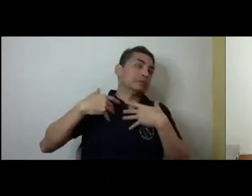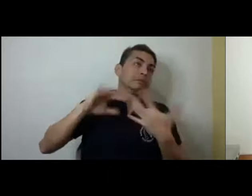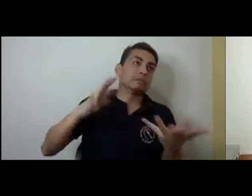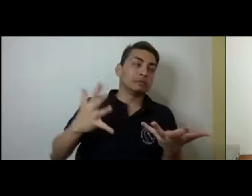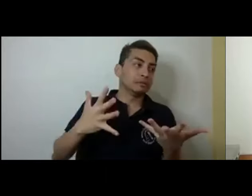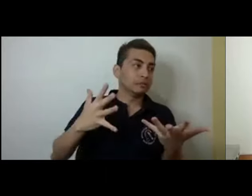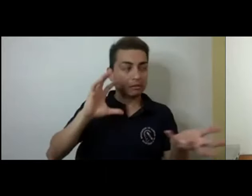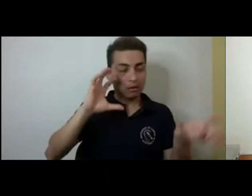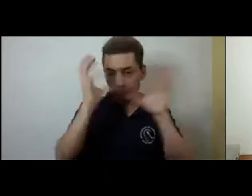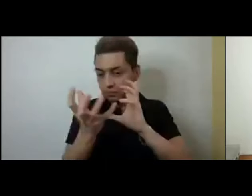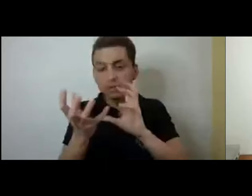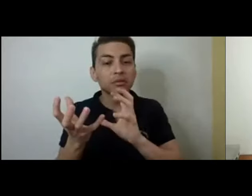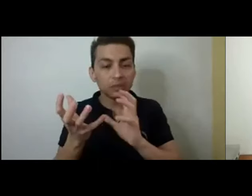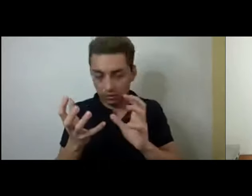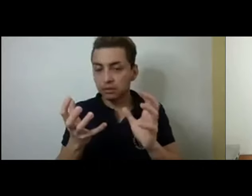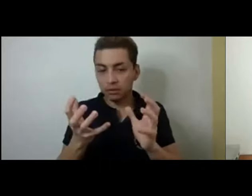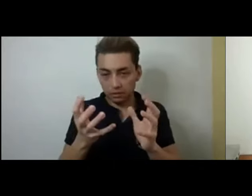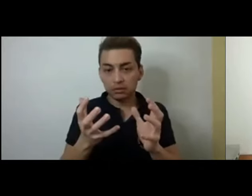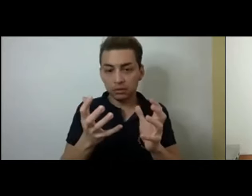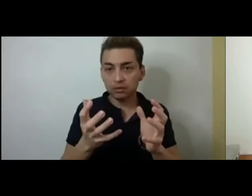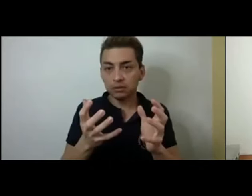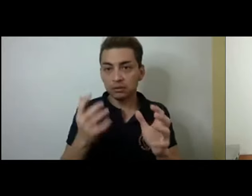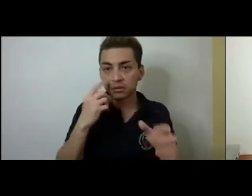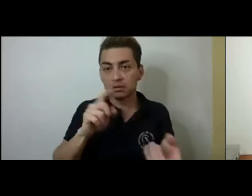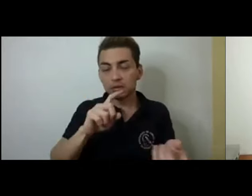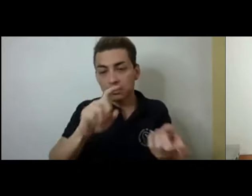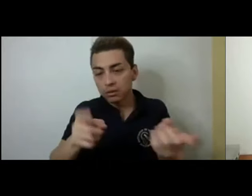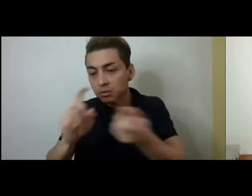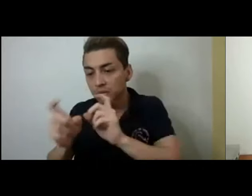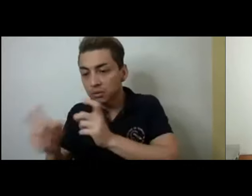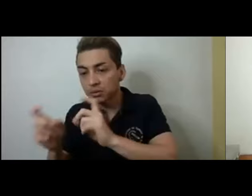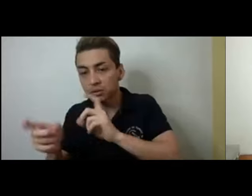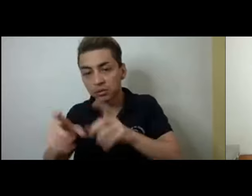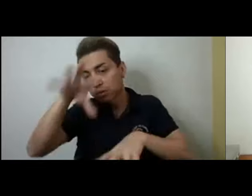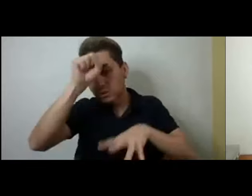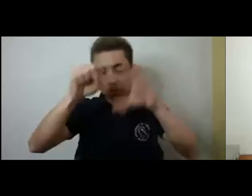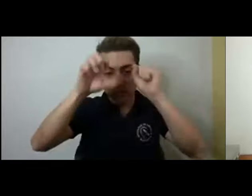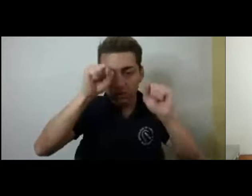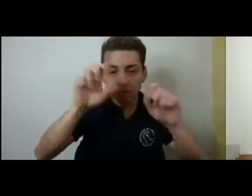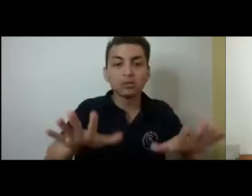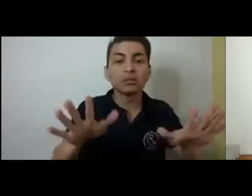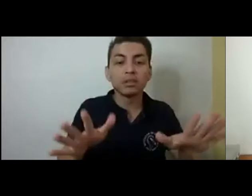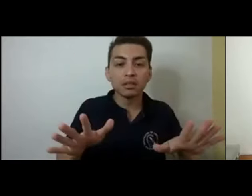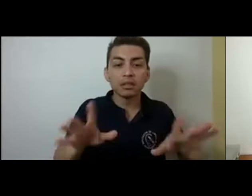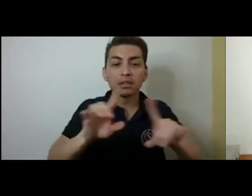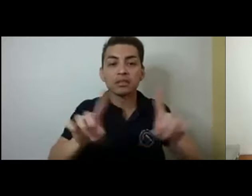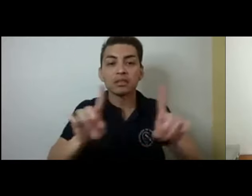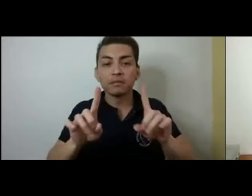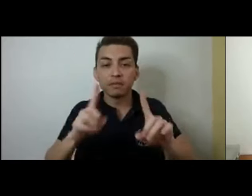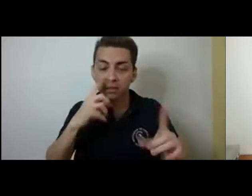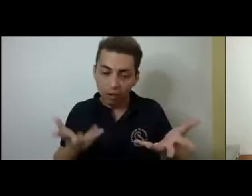massive disruptions to education and further complicating the learning outcomes of the most vulnerable and